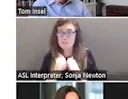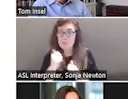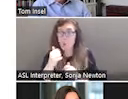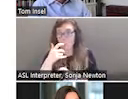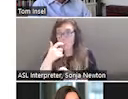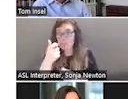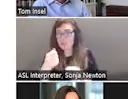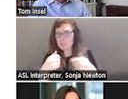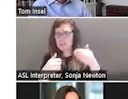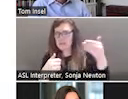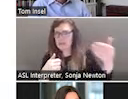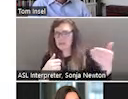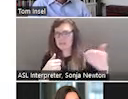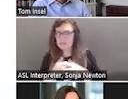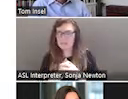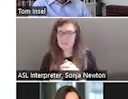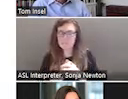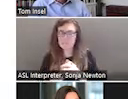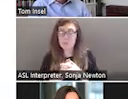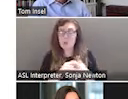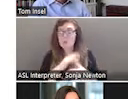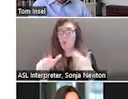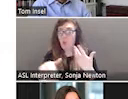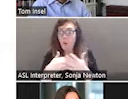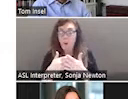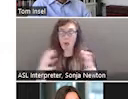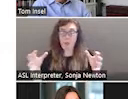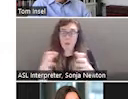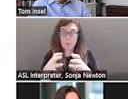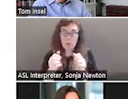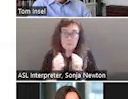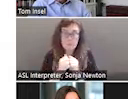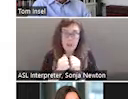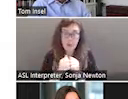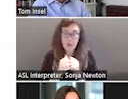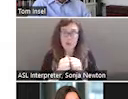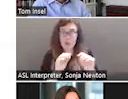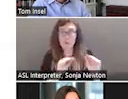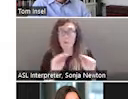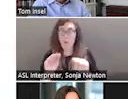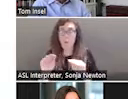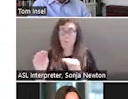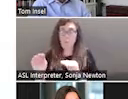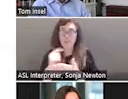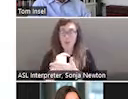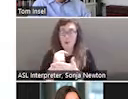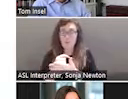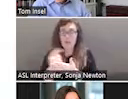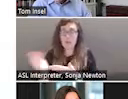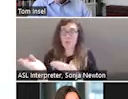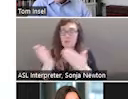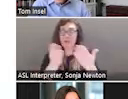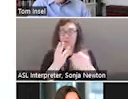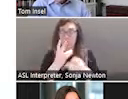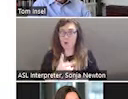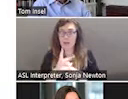is that if we put all of these innovations together in the way we deliver therapy and the way we deliver care, we can